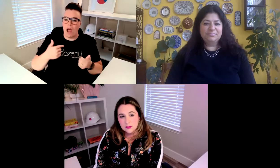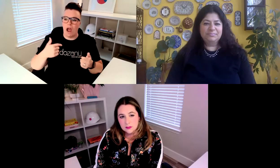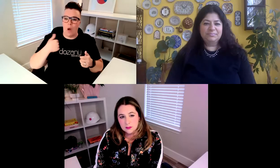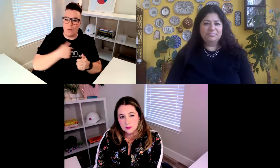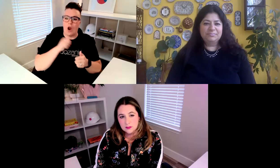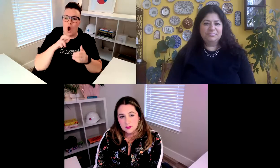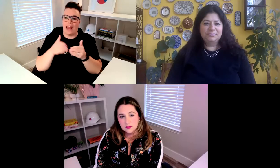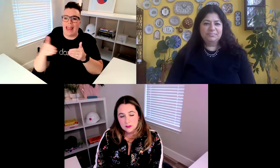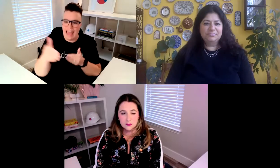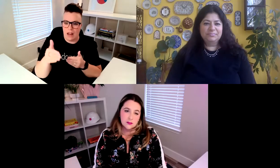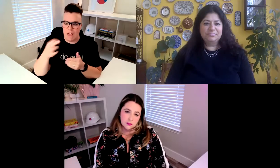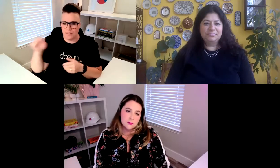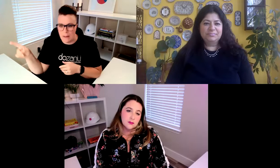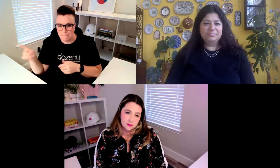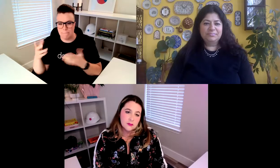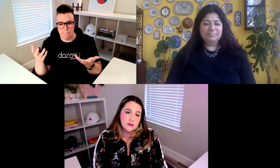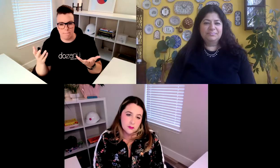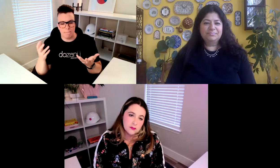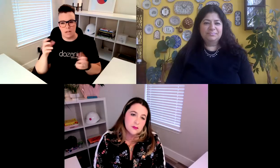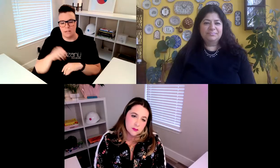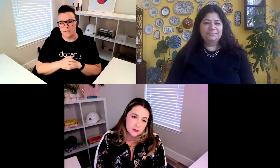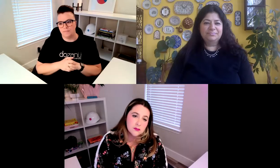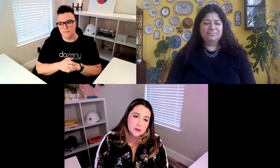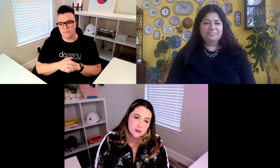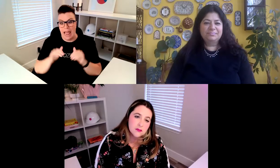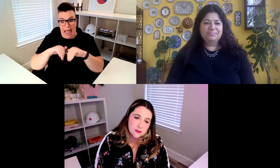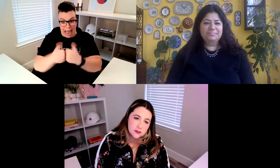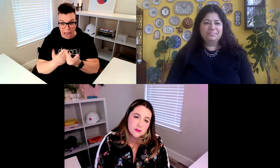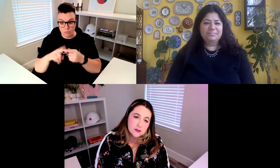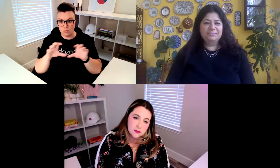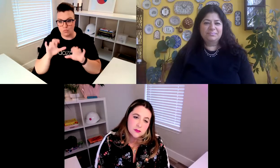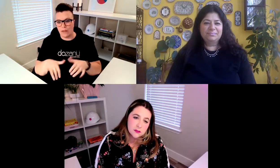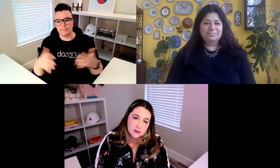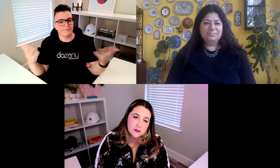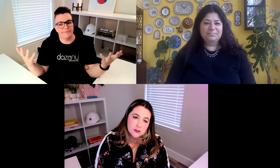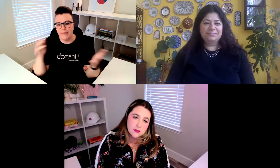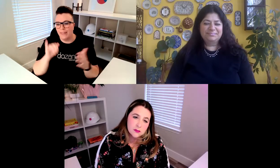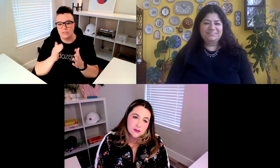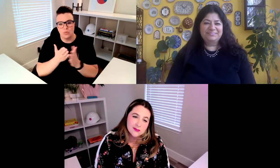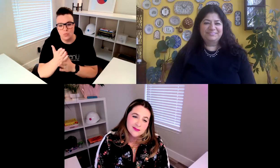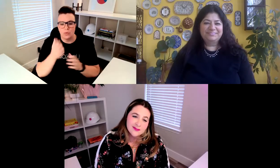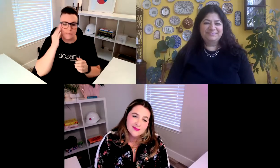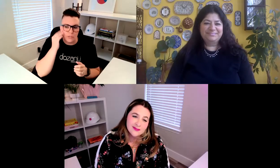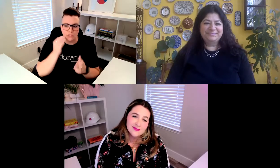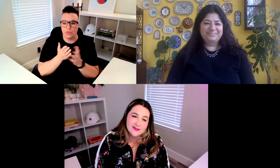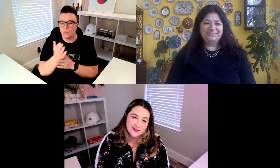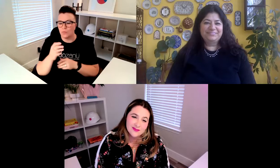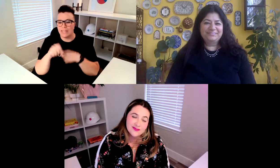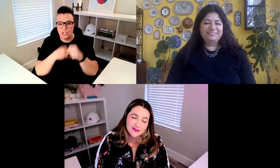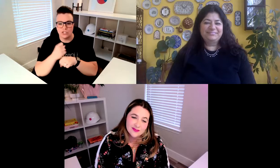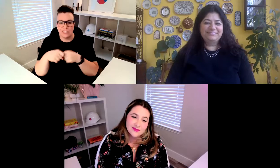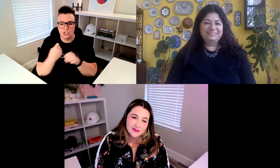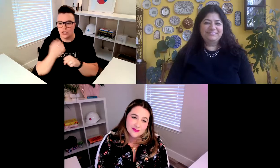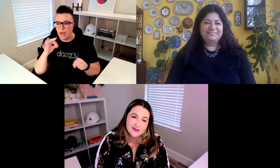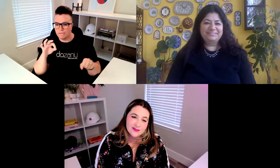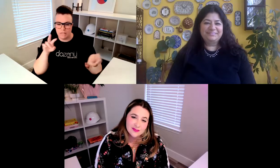can communicate very clearly how to get ahead of them by recognizing what it is to be a woman within each other.